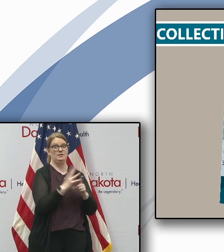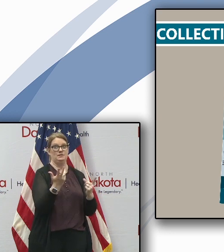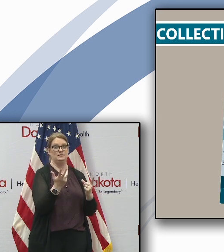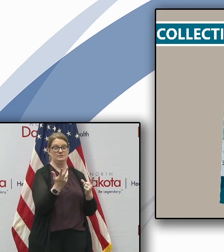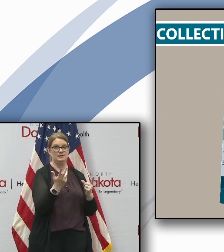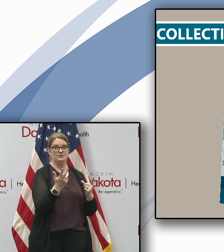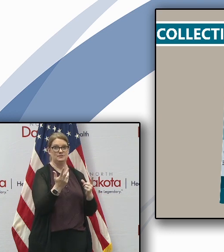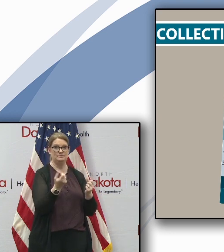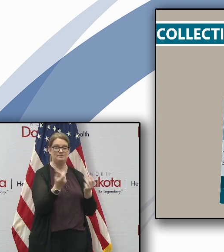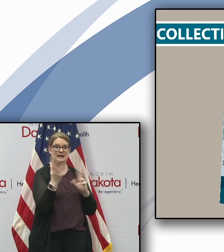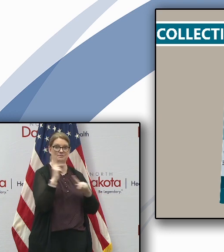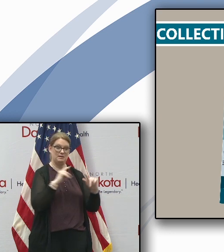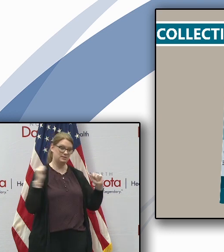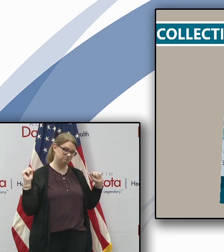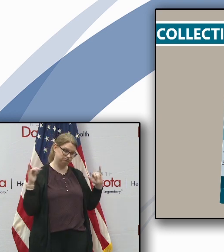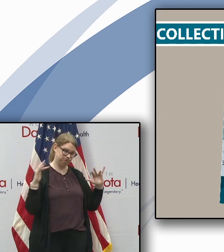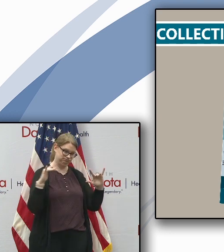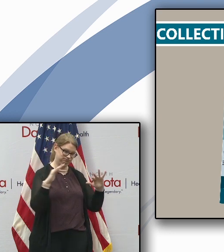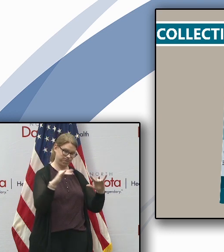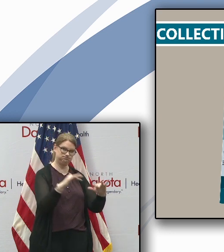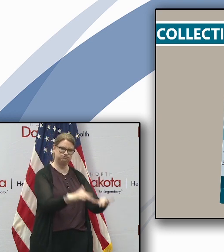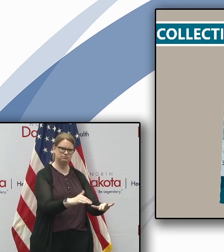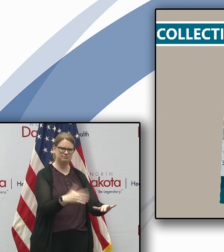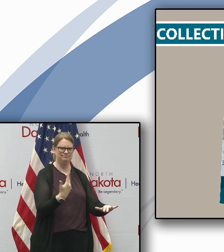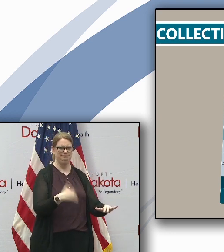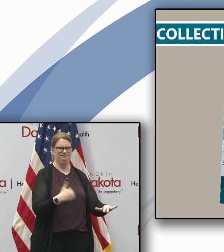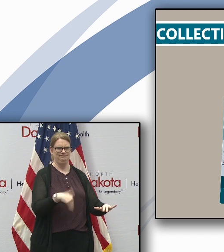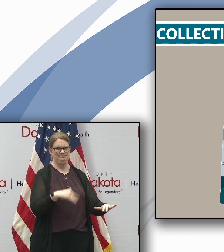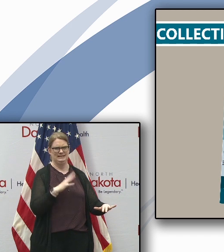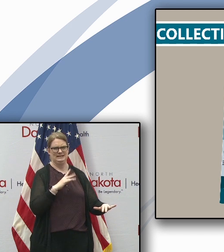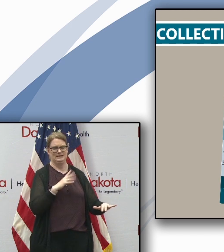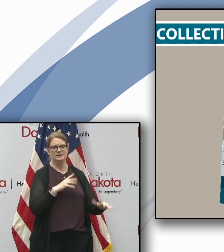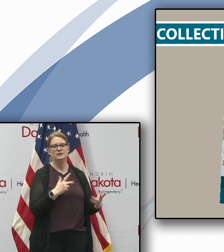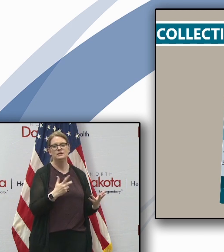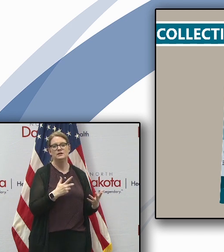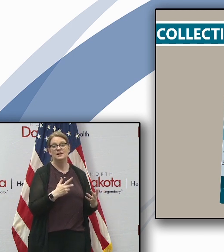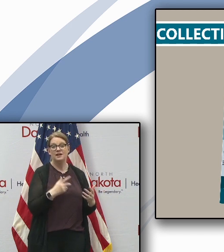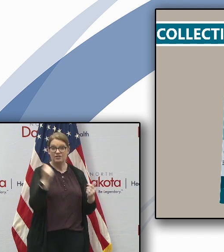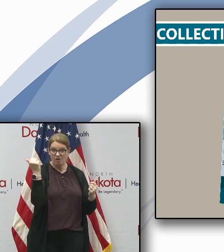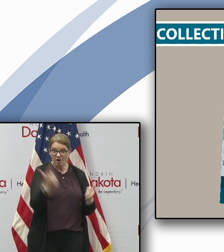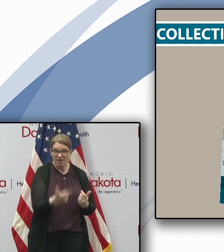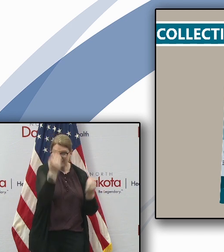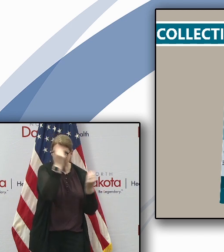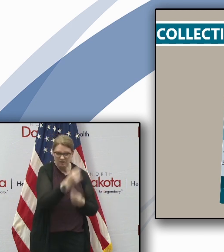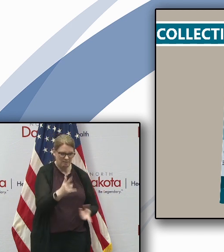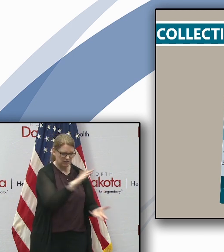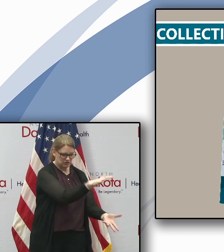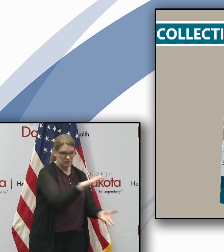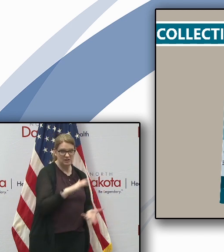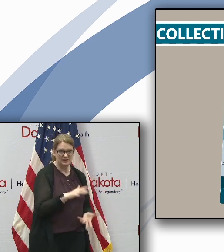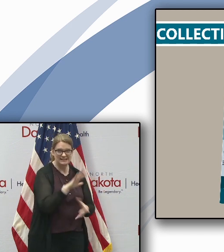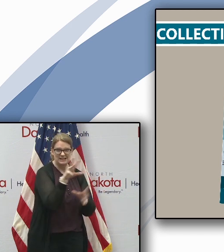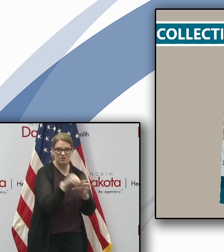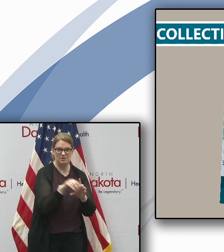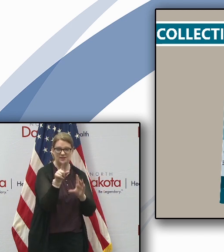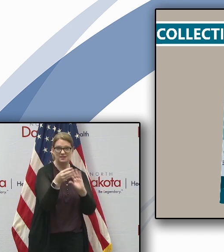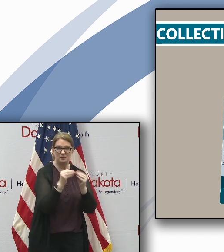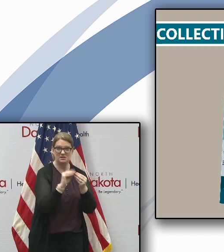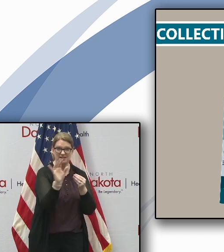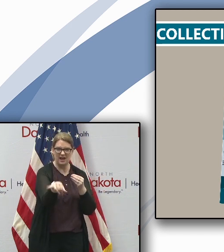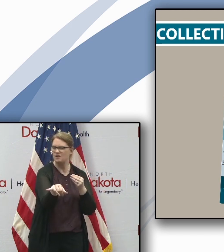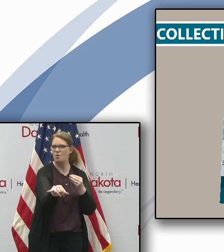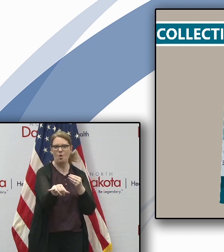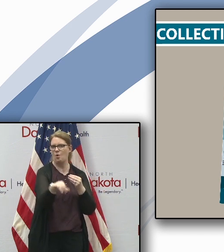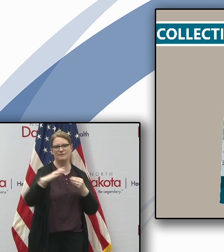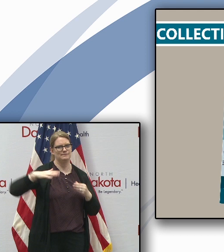oversubscribed in terms of the drive-through testing, and not all that data is in this yet. I'm sure we'll see, testing per